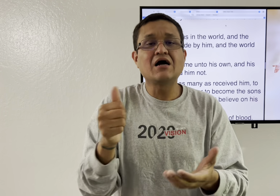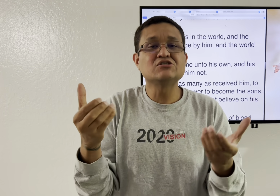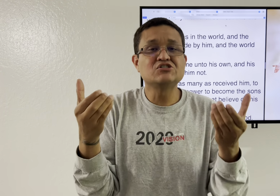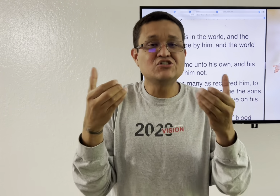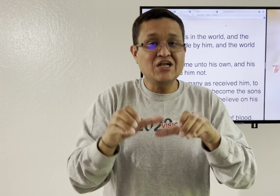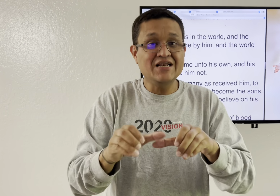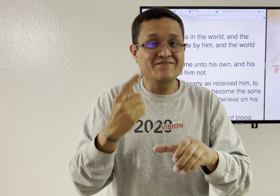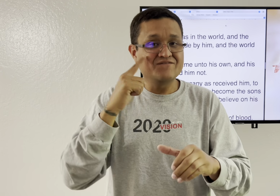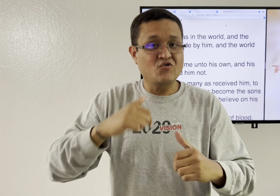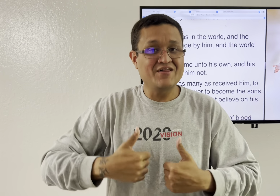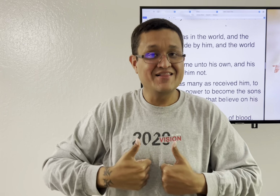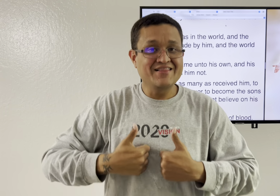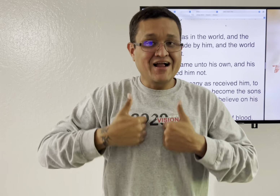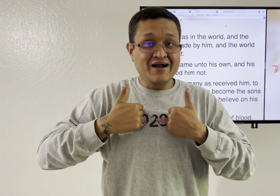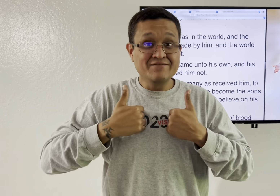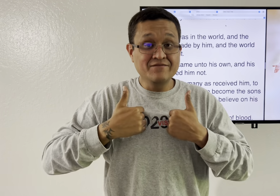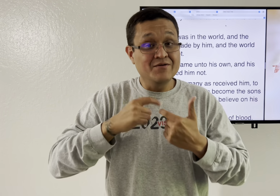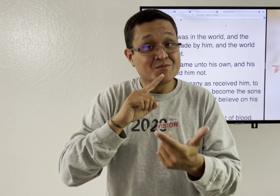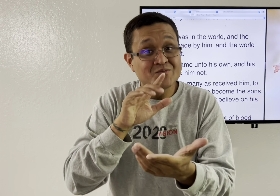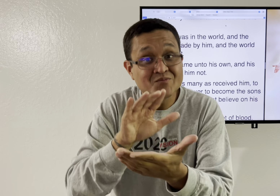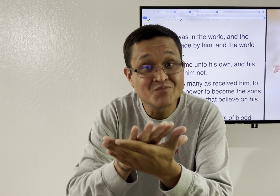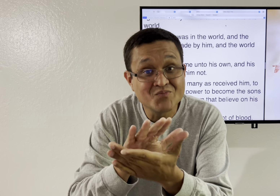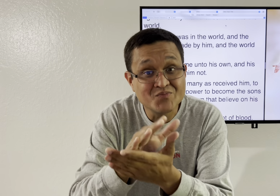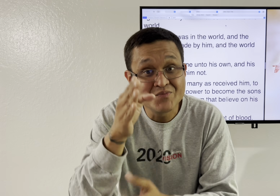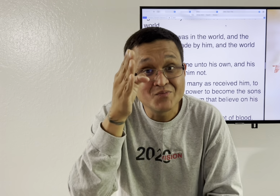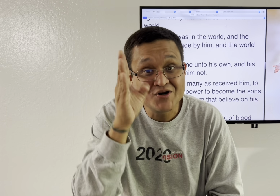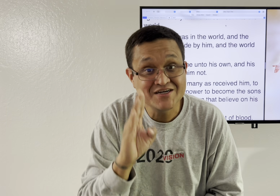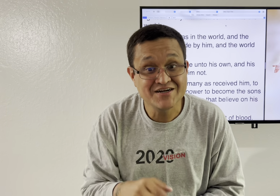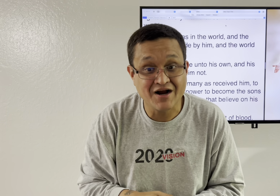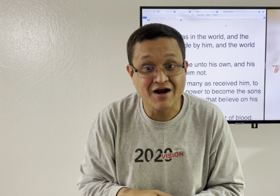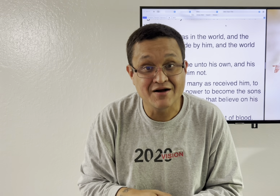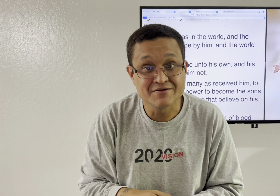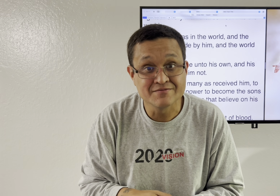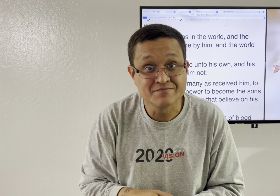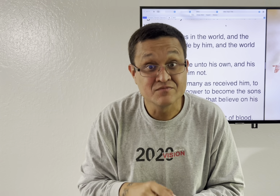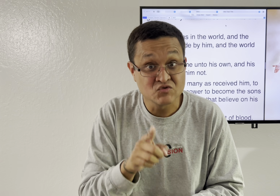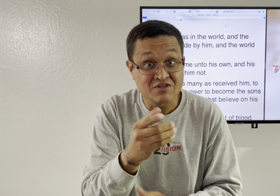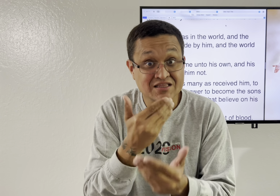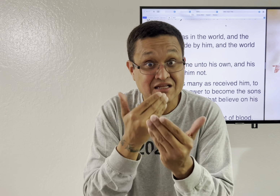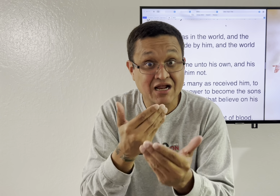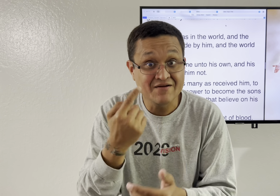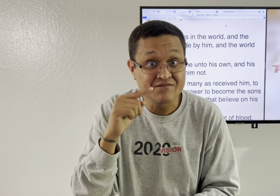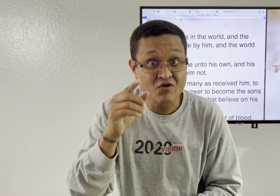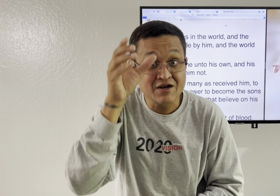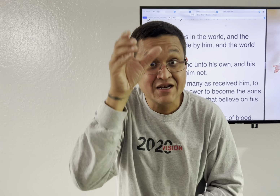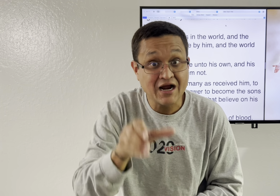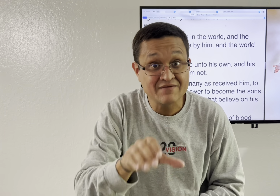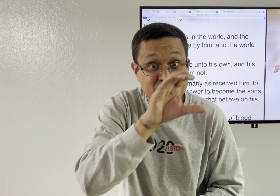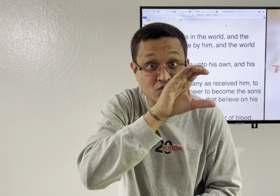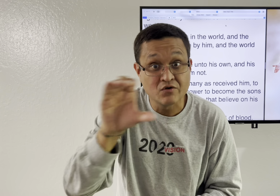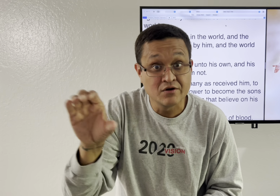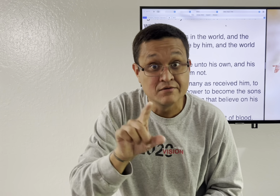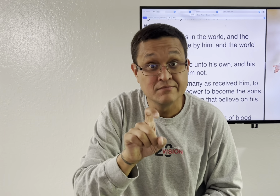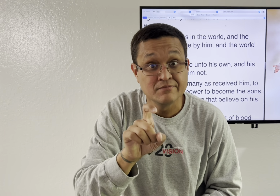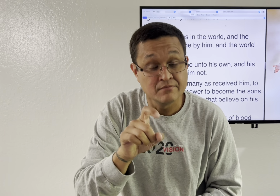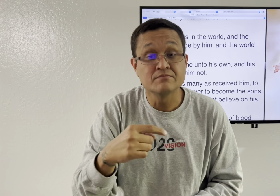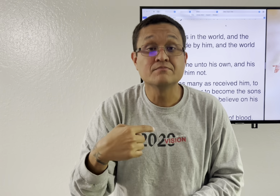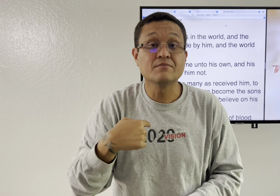sin. But he gives us the chance to have a life in him again. I'm thankful for Calvary, are